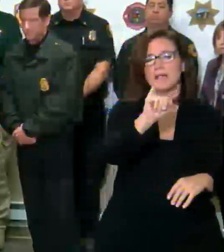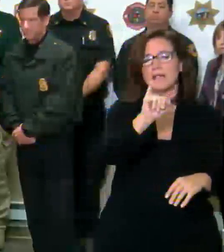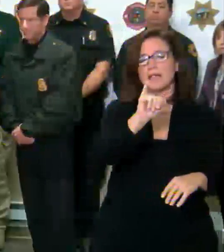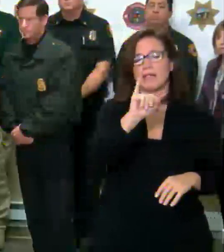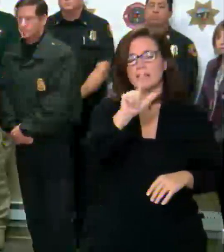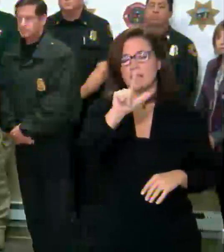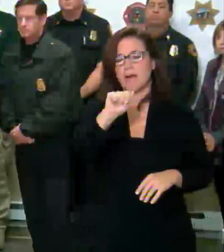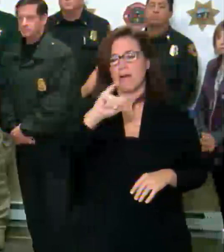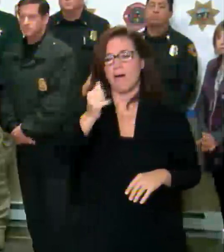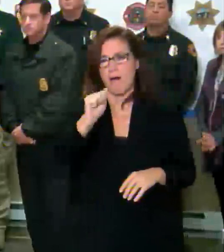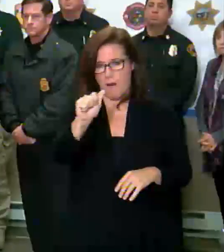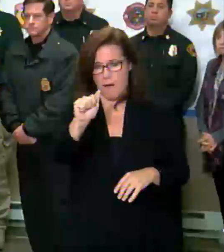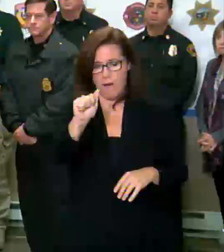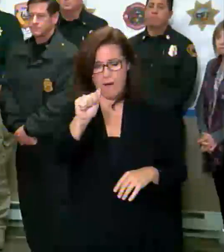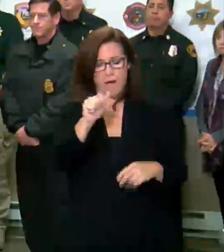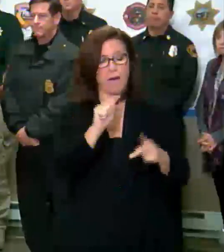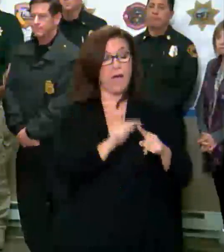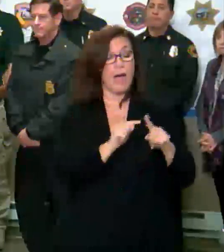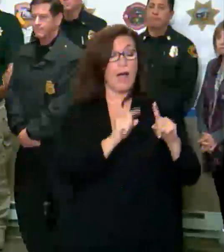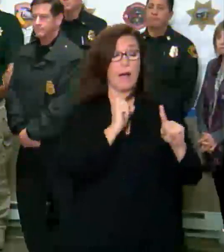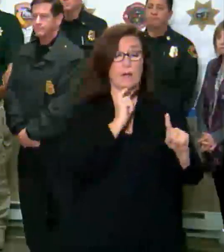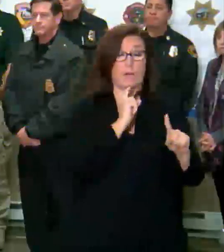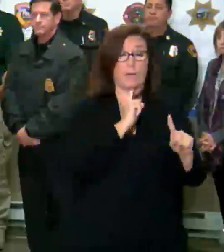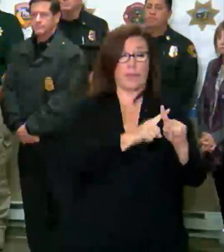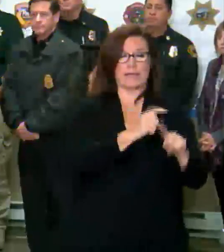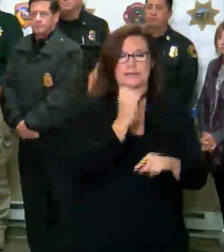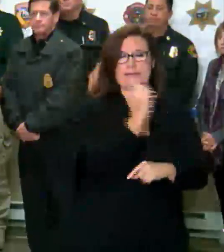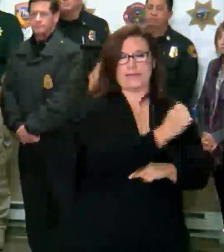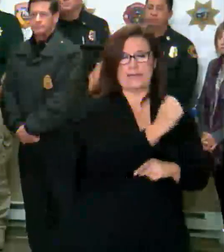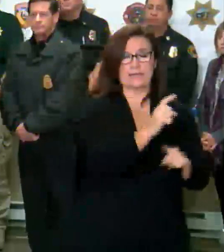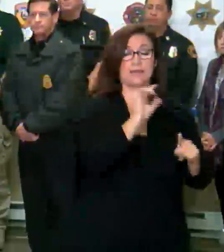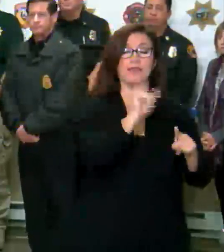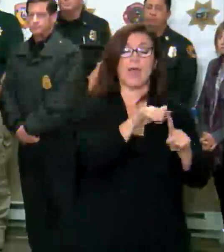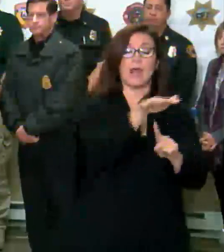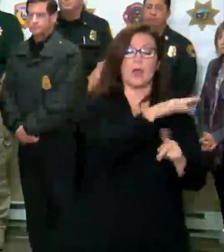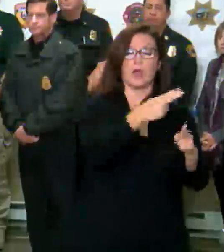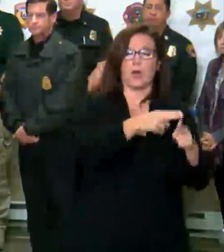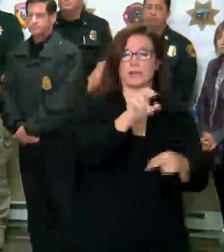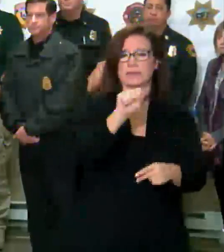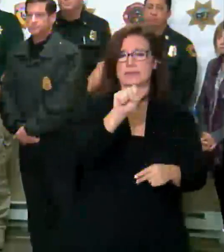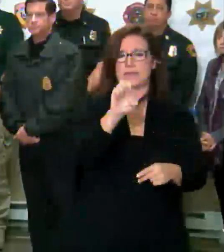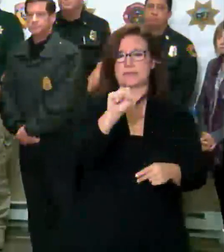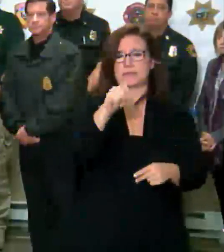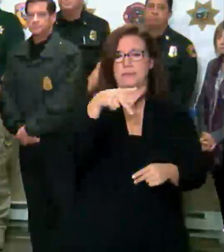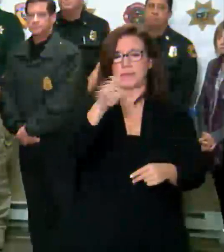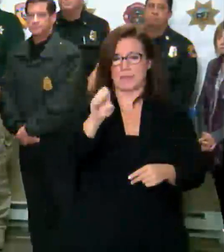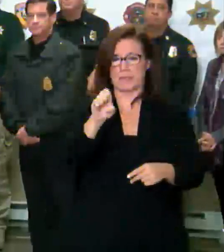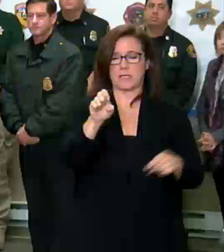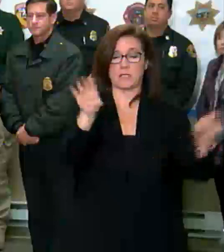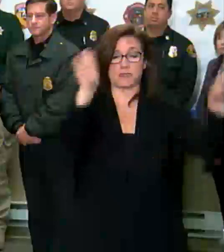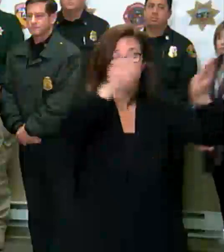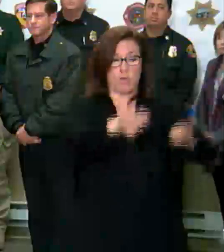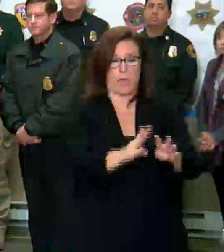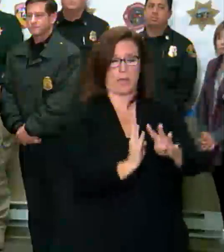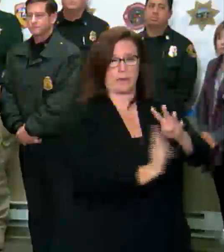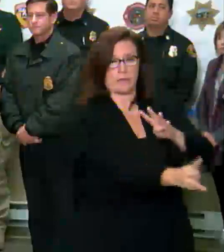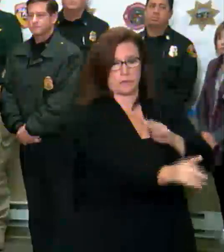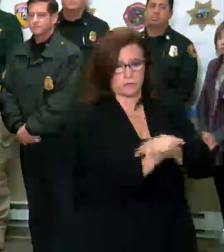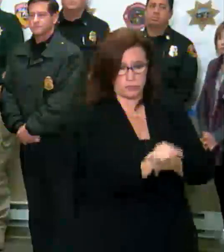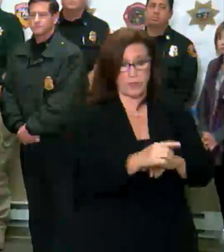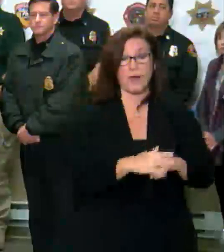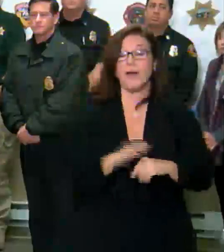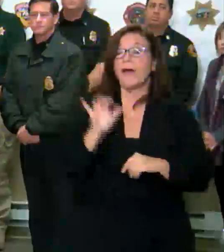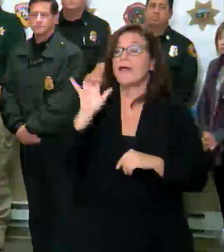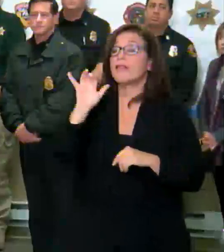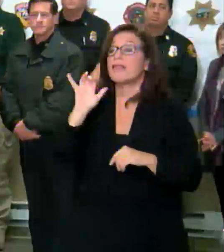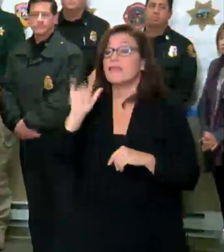the east in the Sespe drainage. All of that movement is topography driven. In other words, the fire